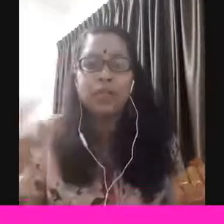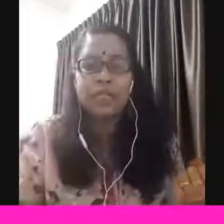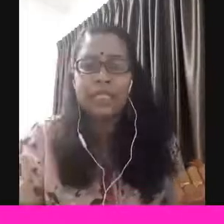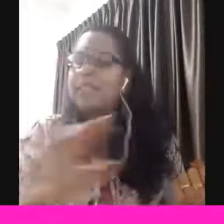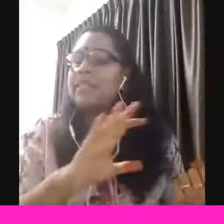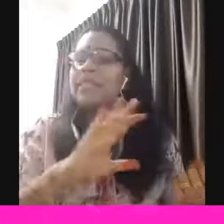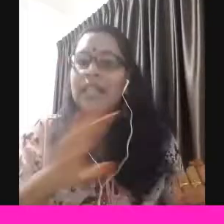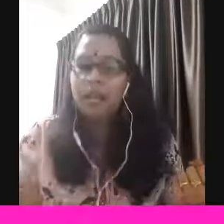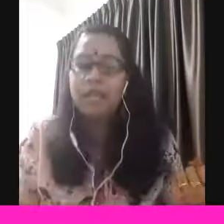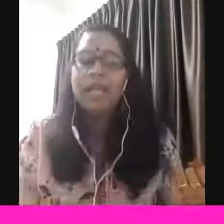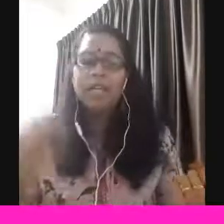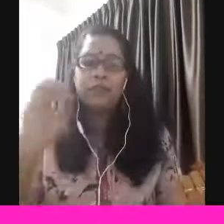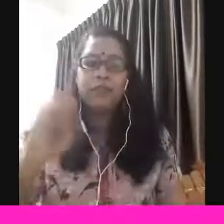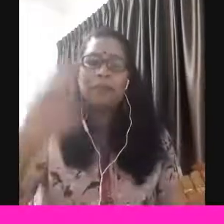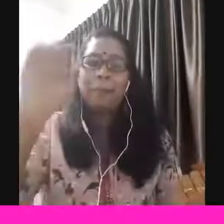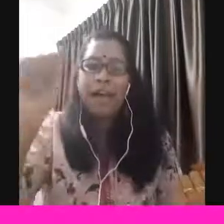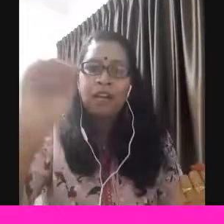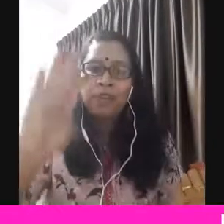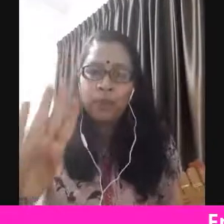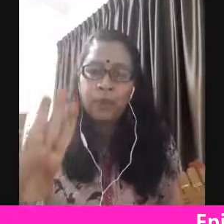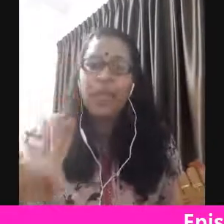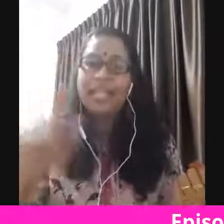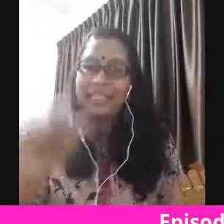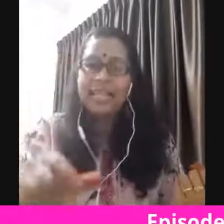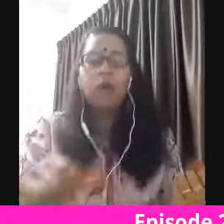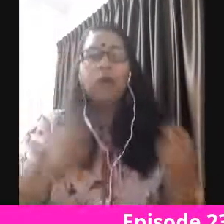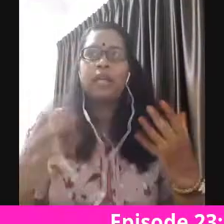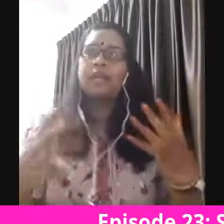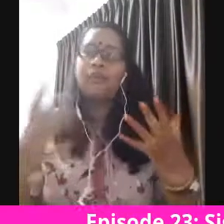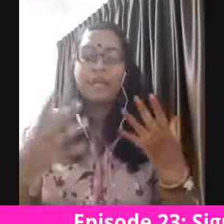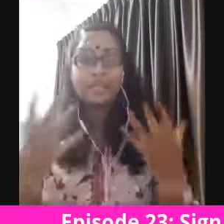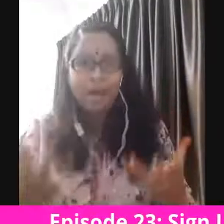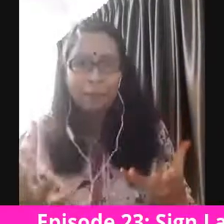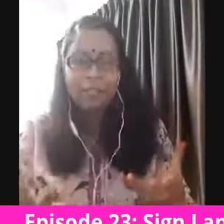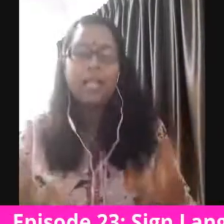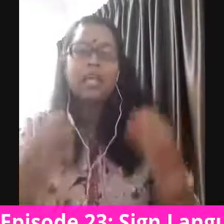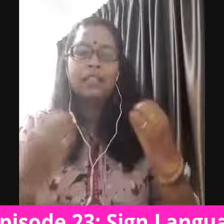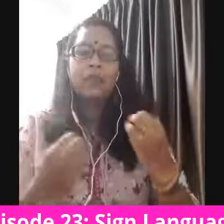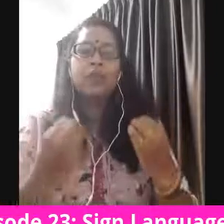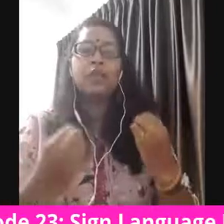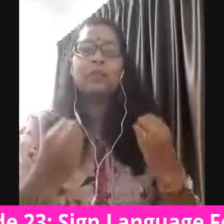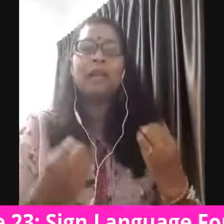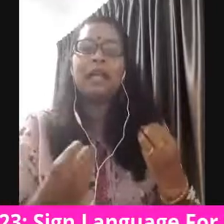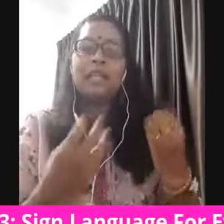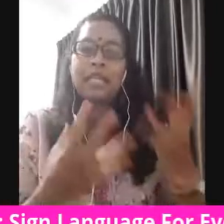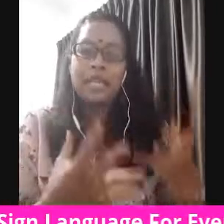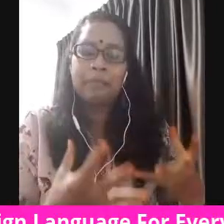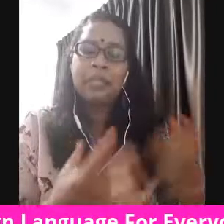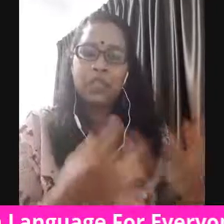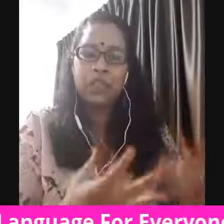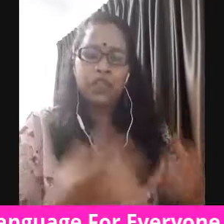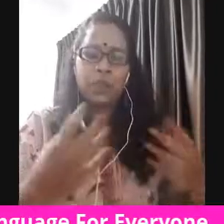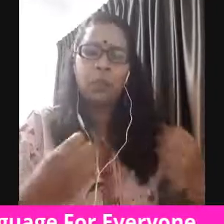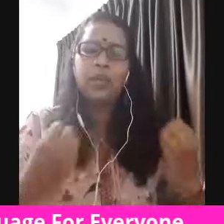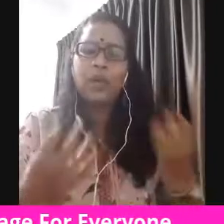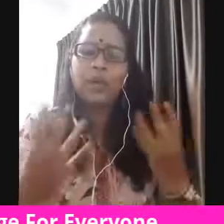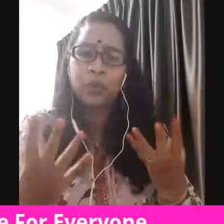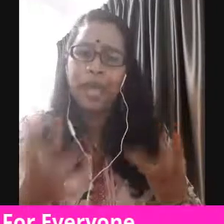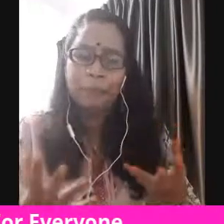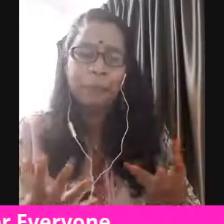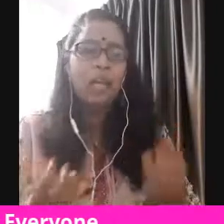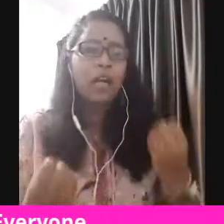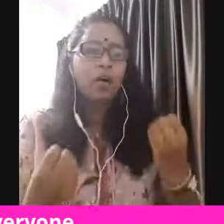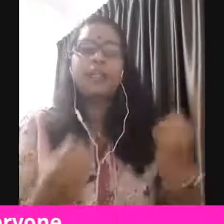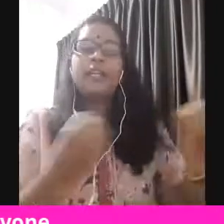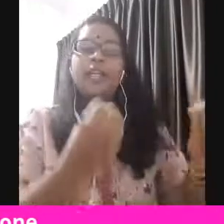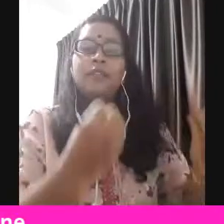A to Z, it's enough. If they spell for you, then okay. For example, they want to spell their name in dangerous. They want you to